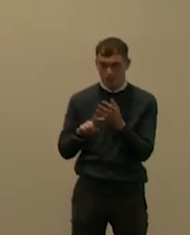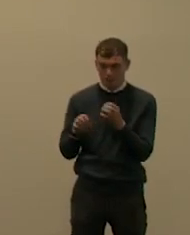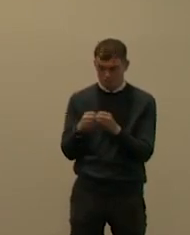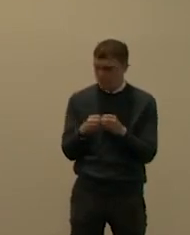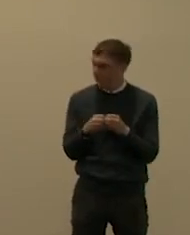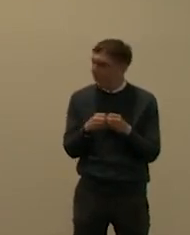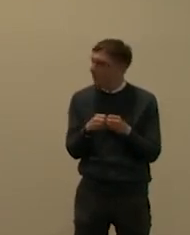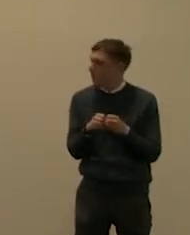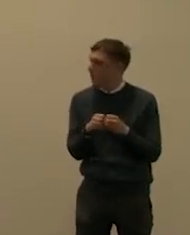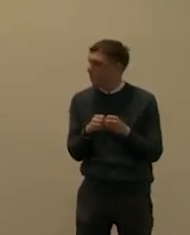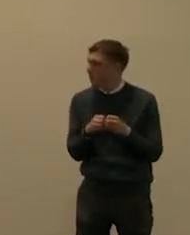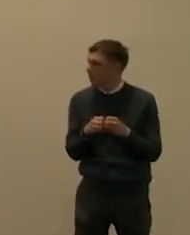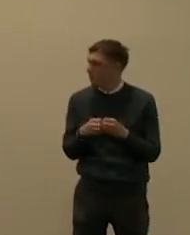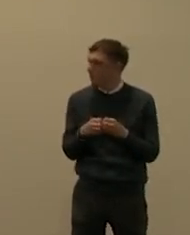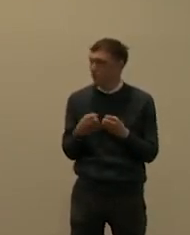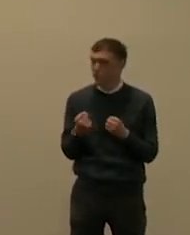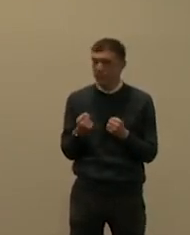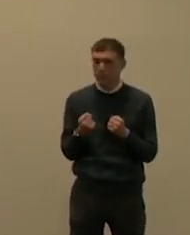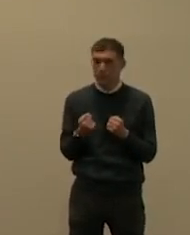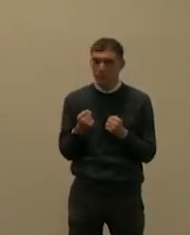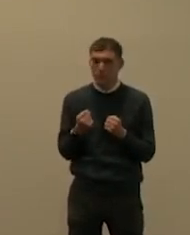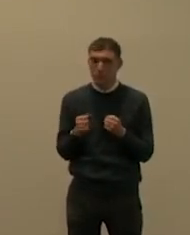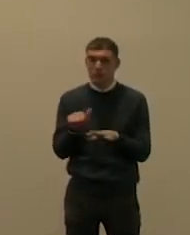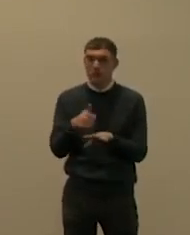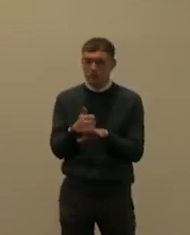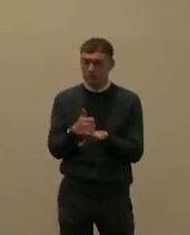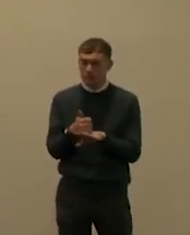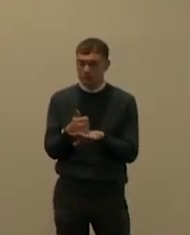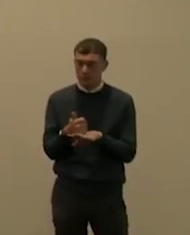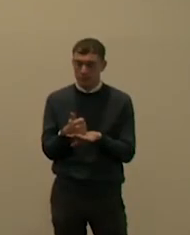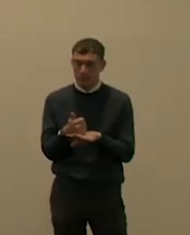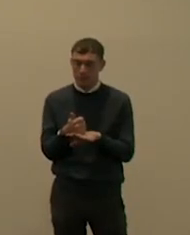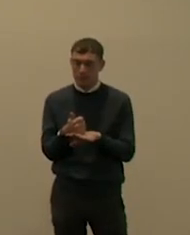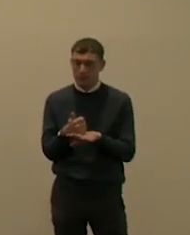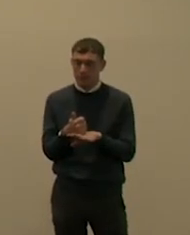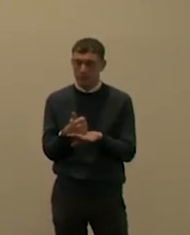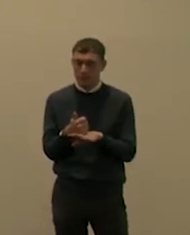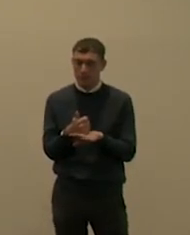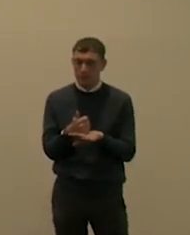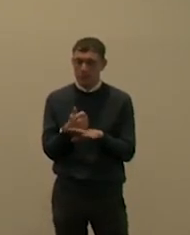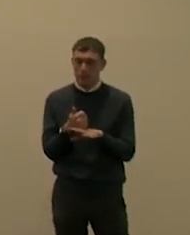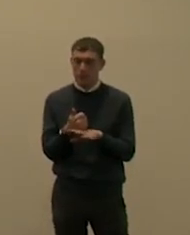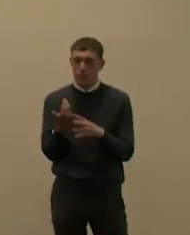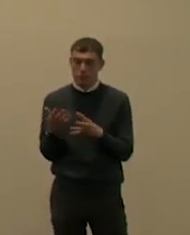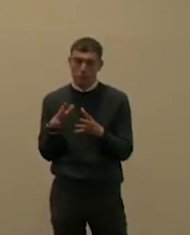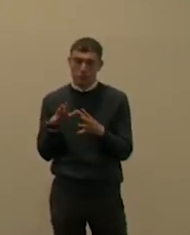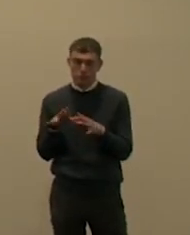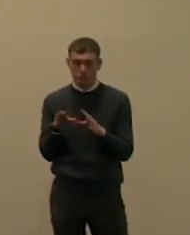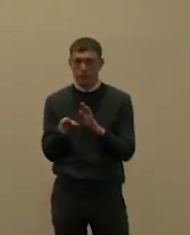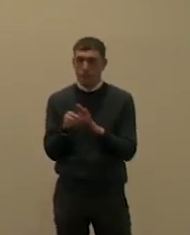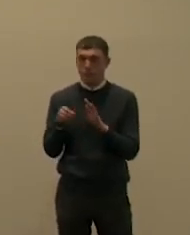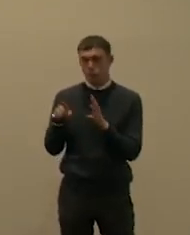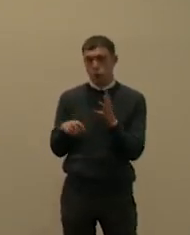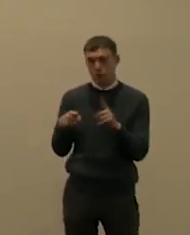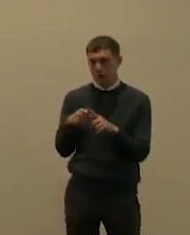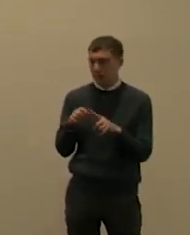up a VPN site. In this case, I have configured the site for UK. And here you can